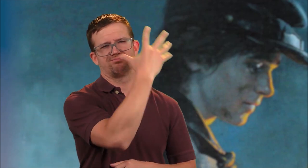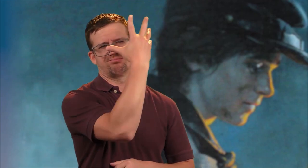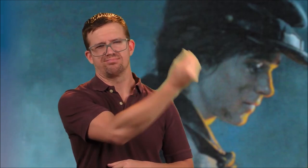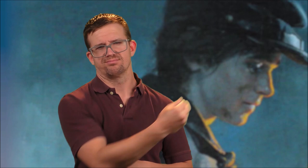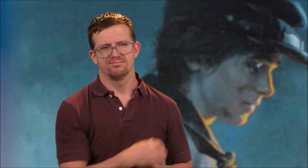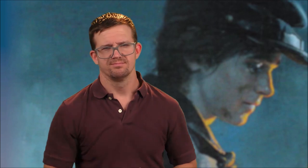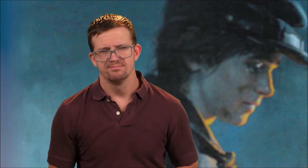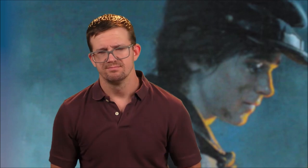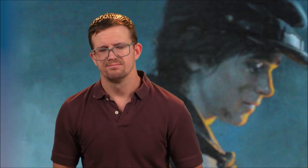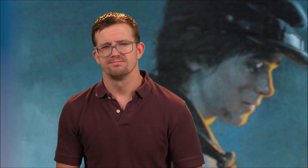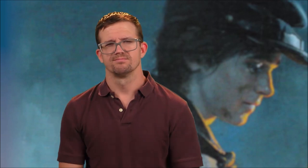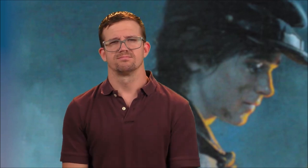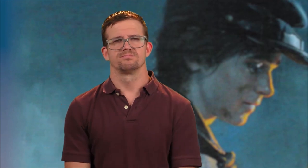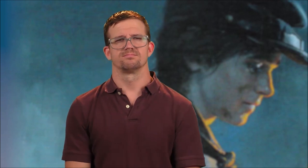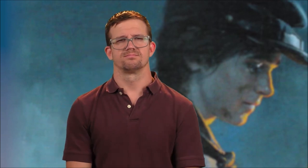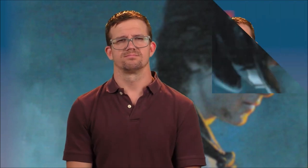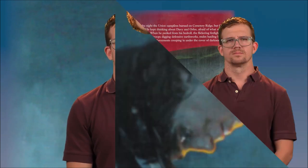Then he was gone.